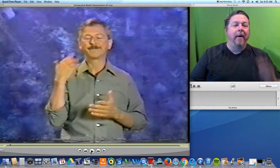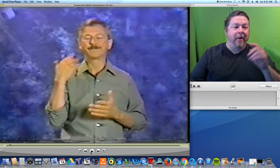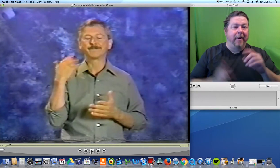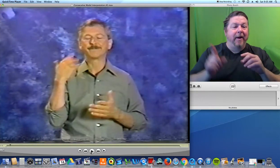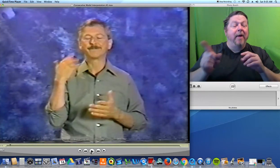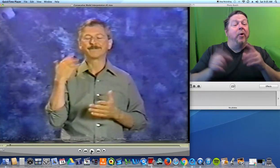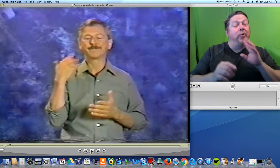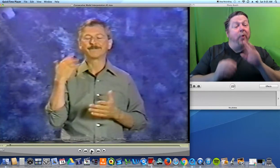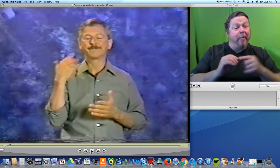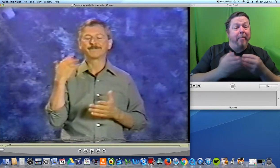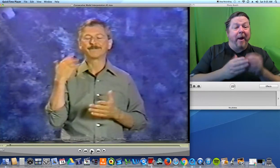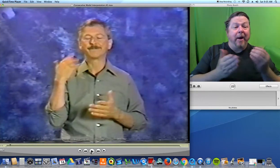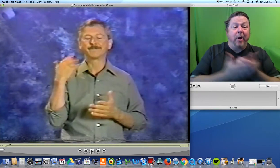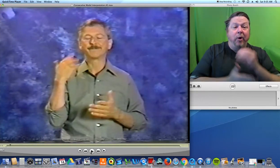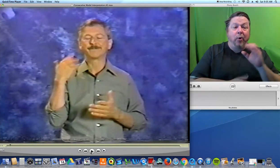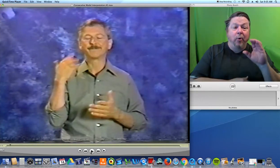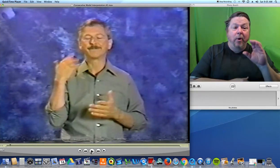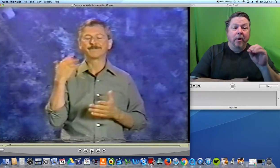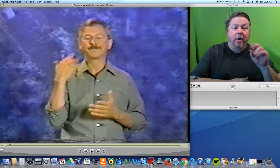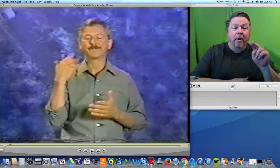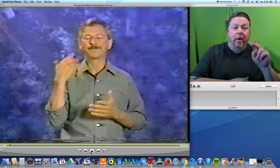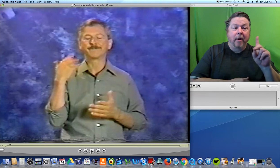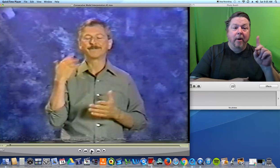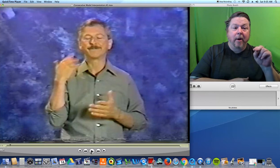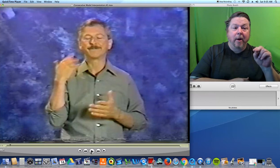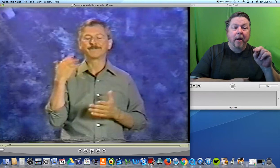All right, so he's talking about buying a new